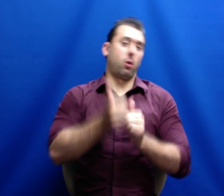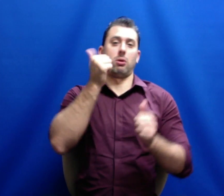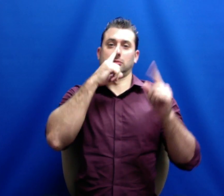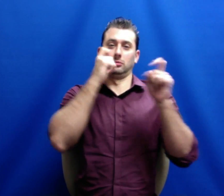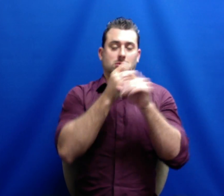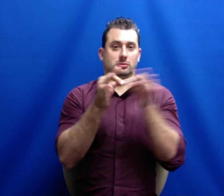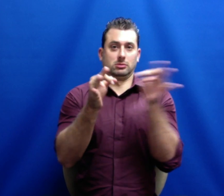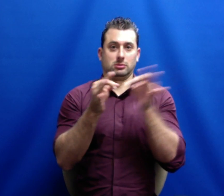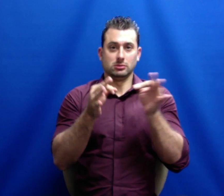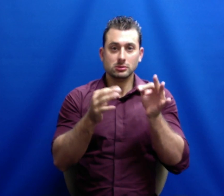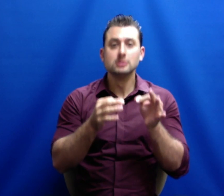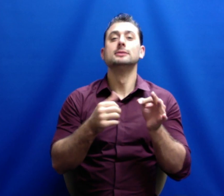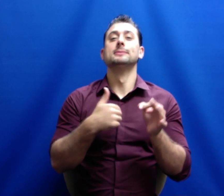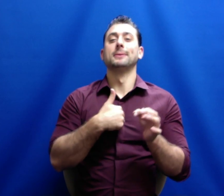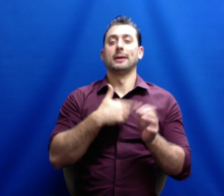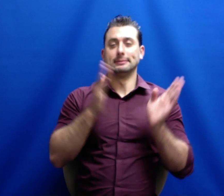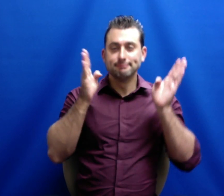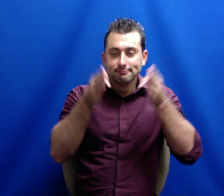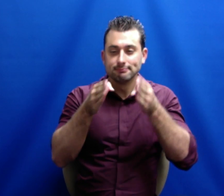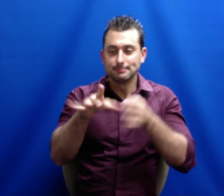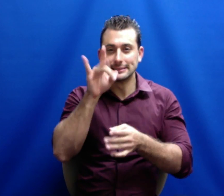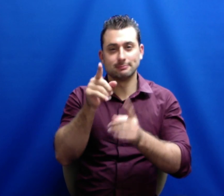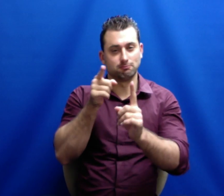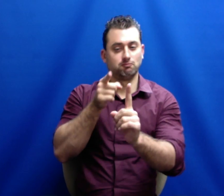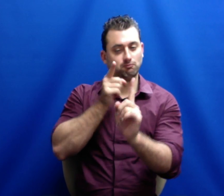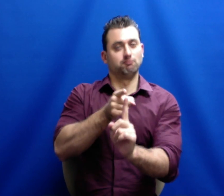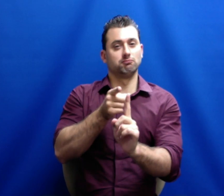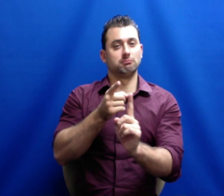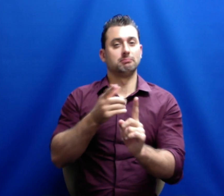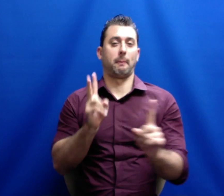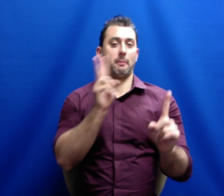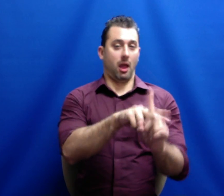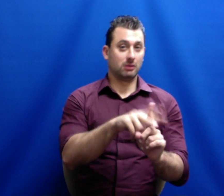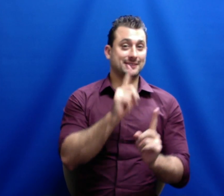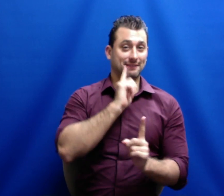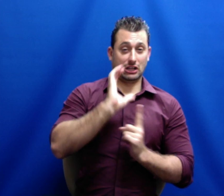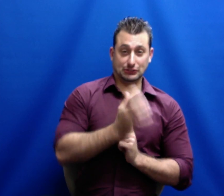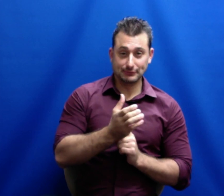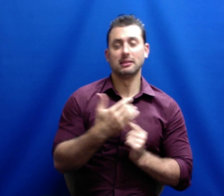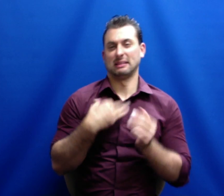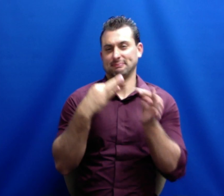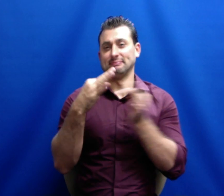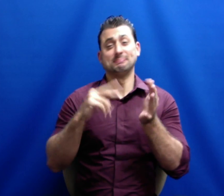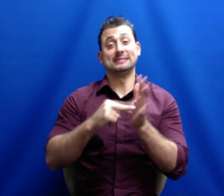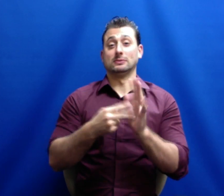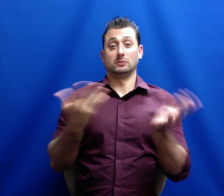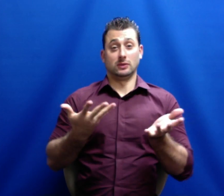A lot of complexities into that article. But I want to focus on a few items that actually apply directly to deaf culture.